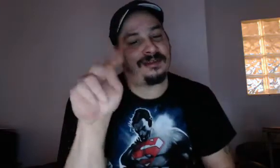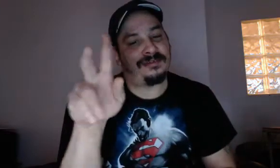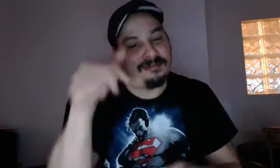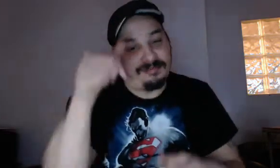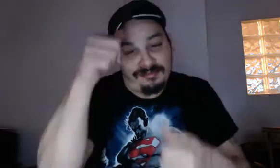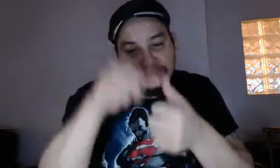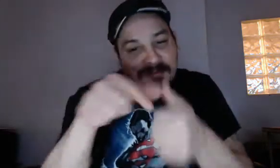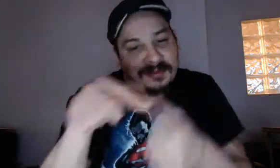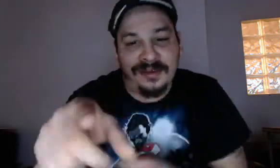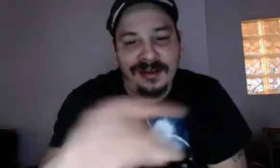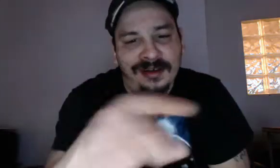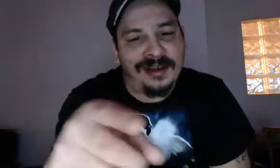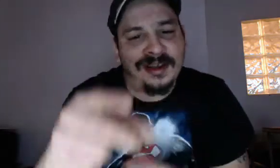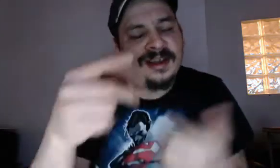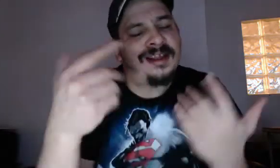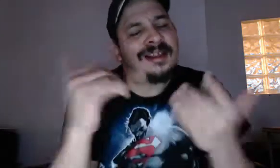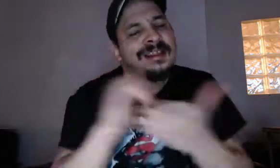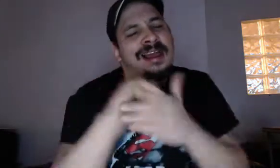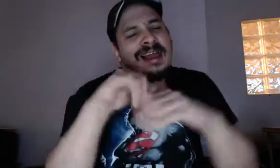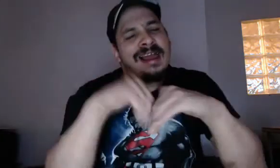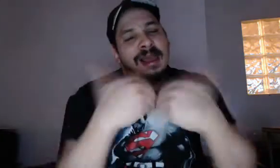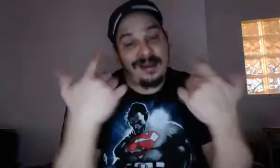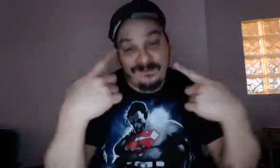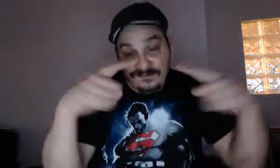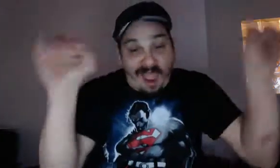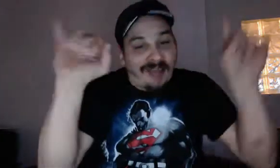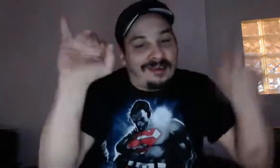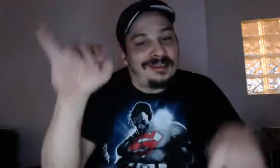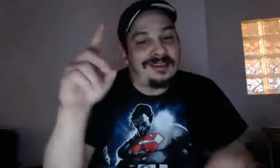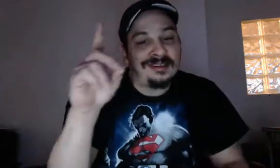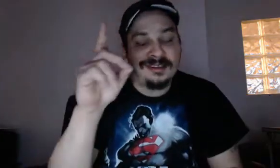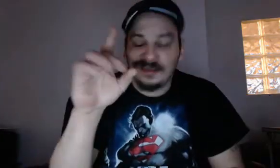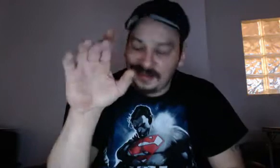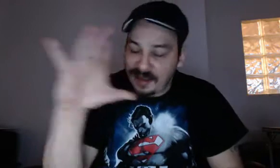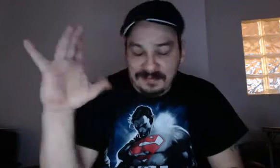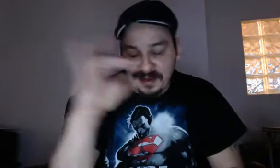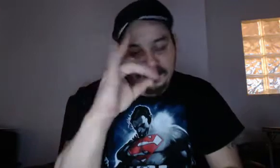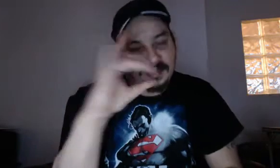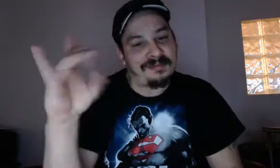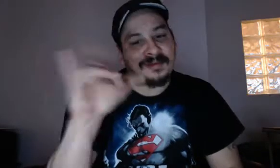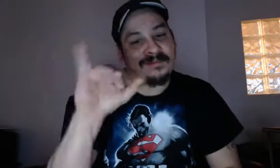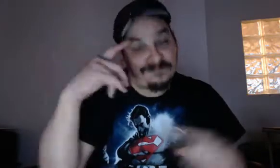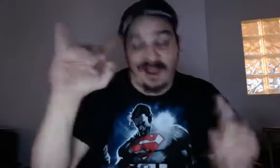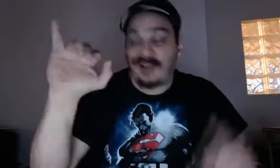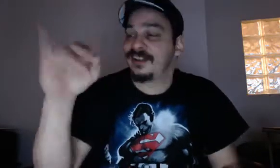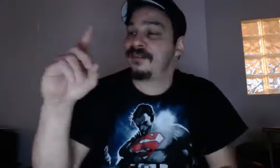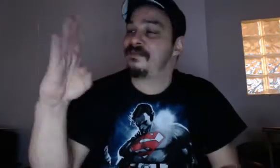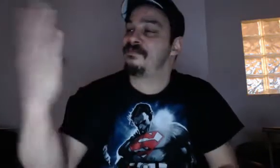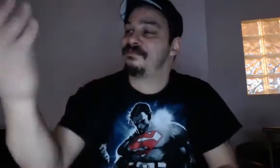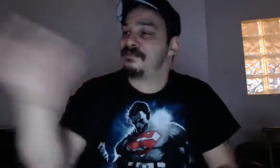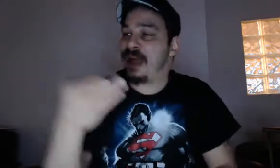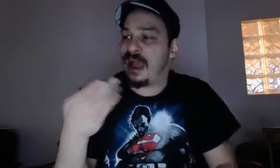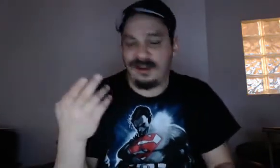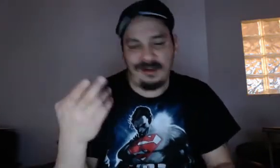action and actually does something. It's one thing to have a press avail, as you well know. It's another thing to actually cause and help change these